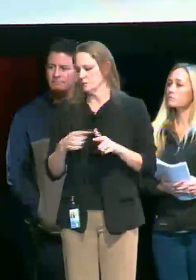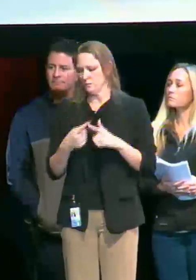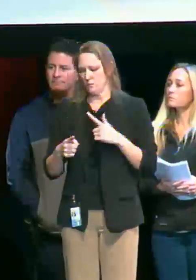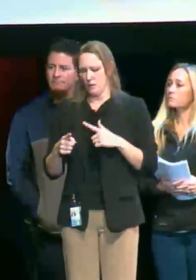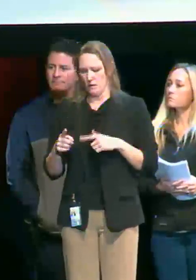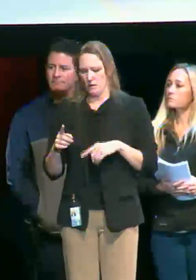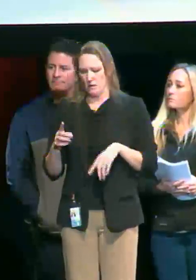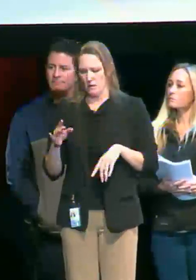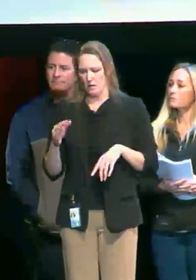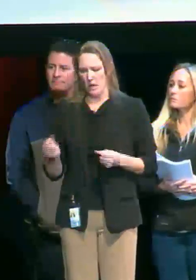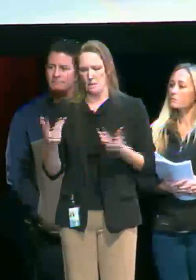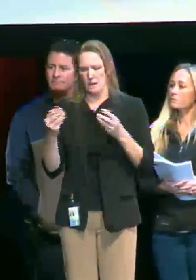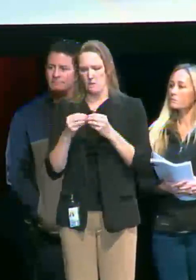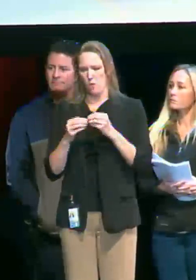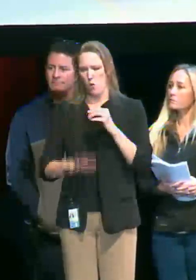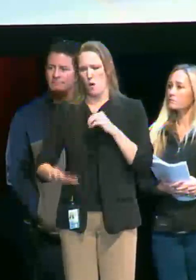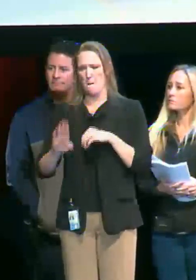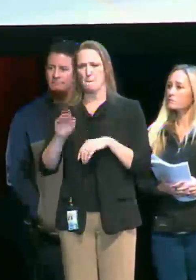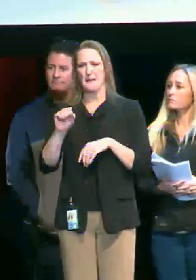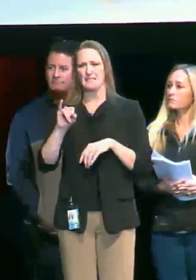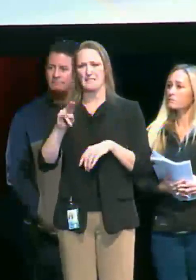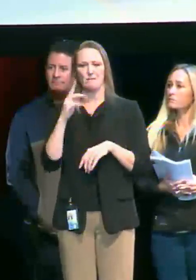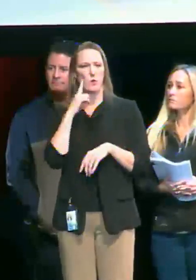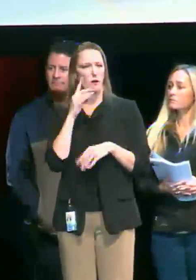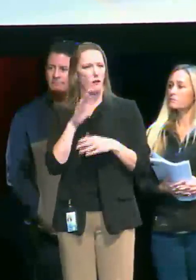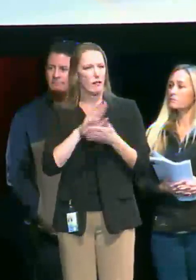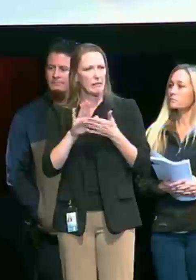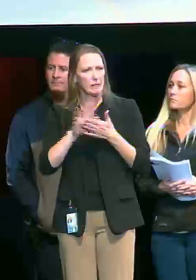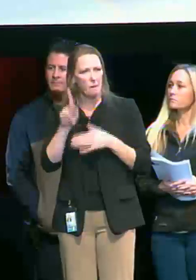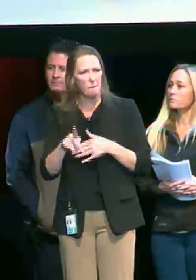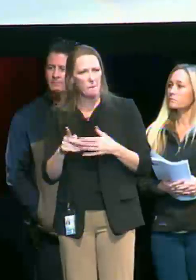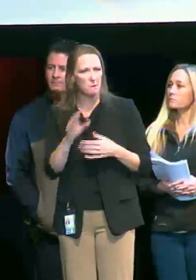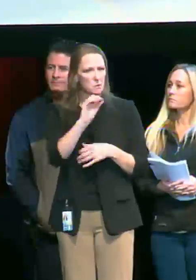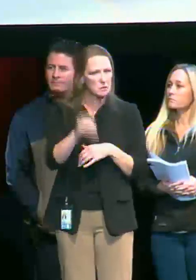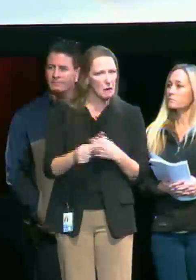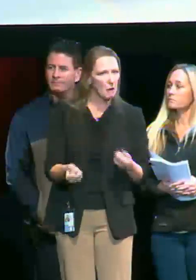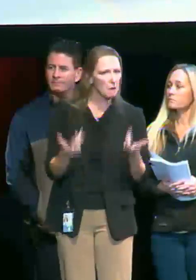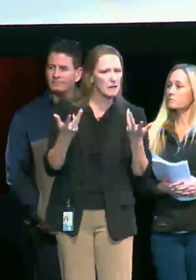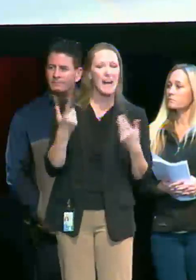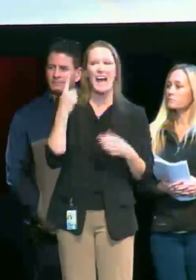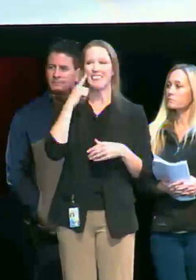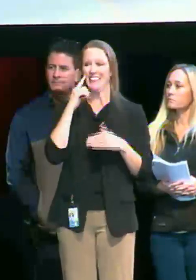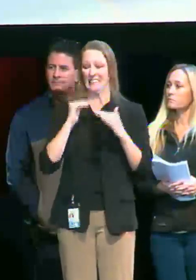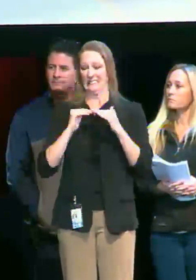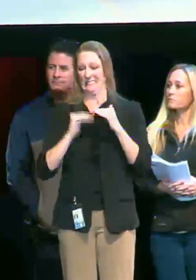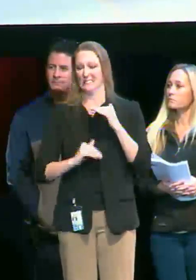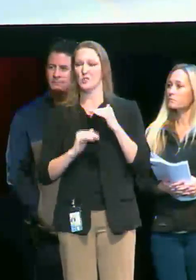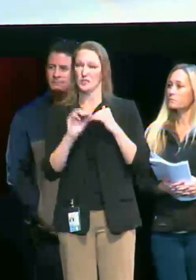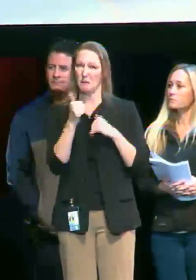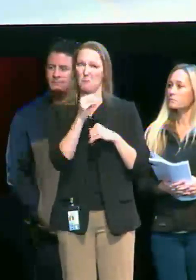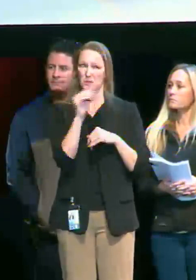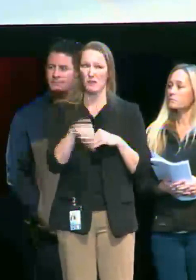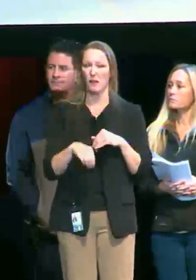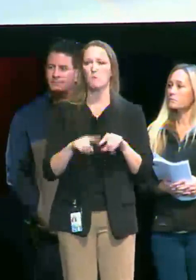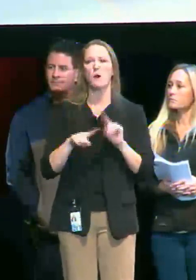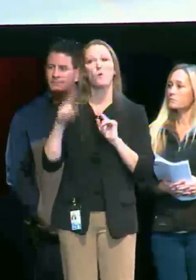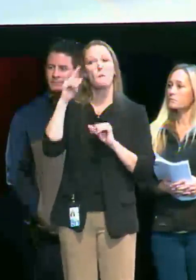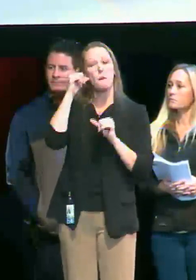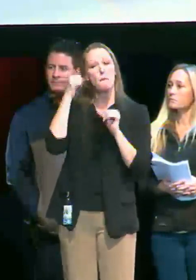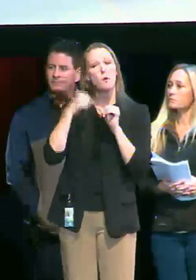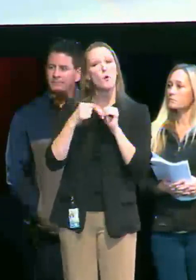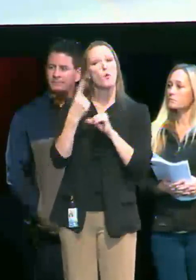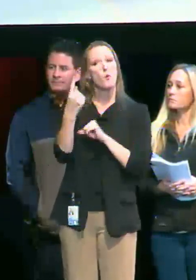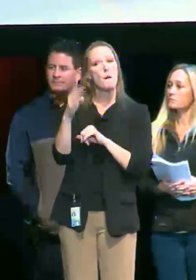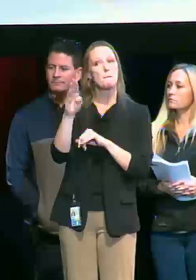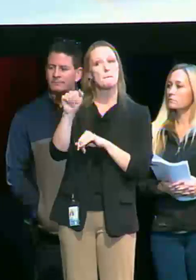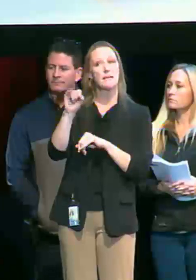how many more basins to clear? Percentage done. I think percentage is something under 10%. Keep in mind, one of those basins that is